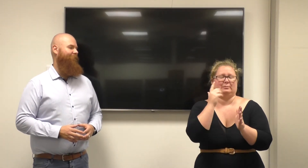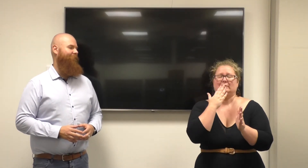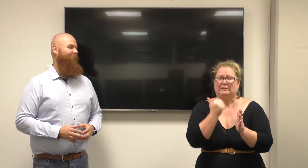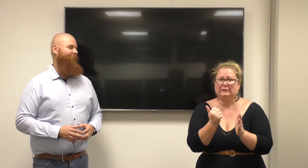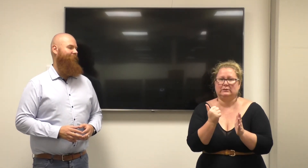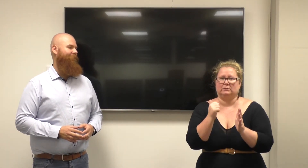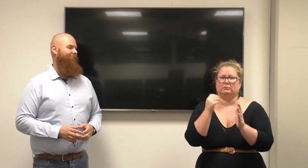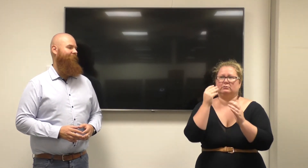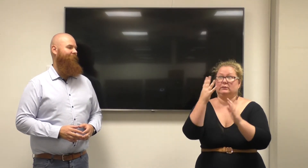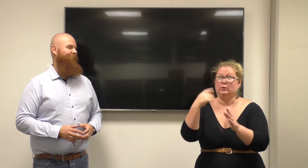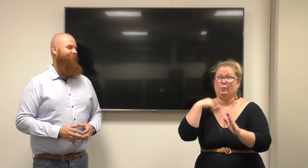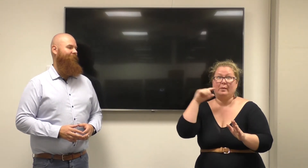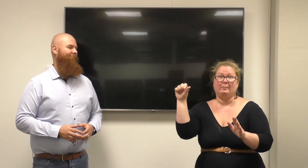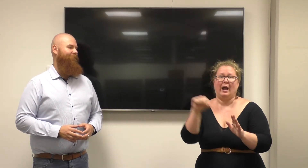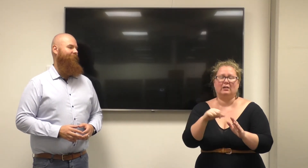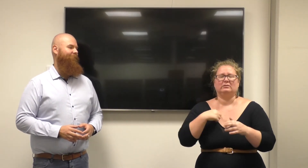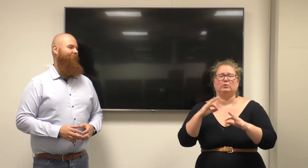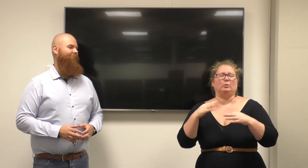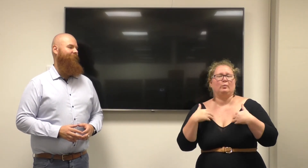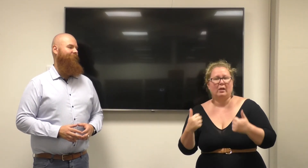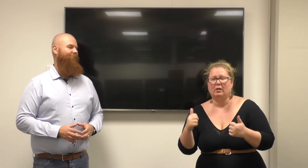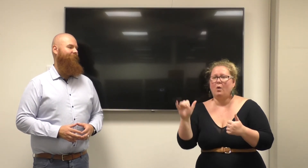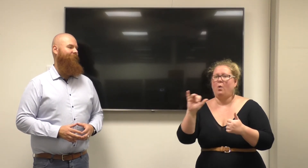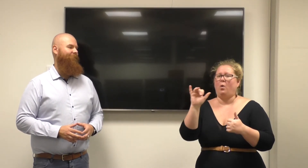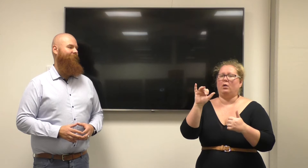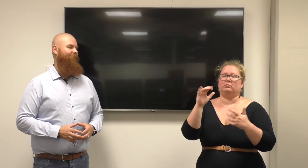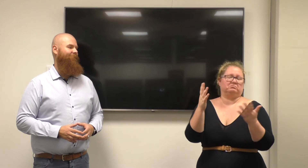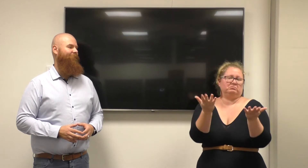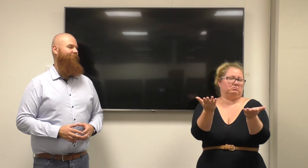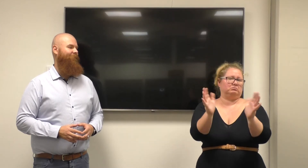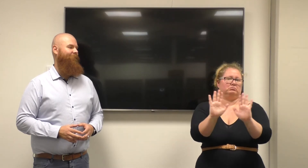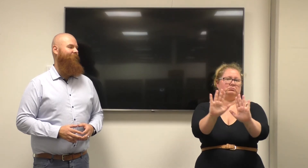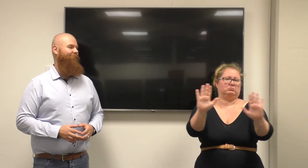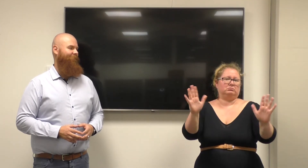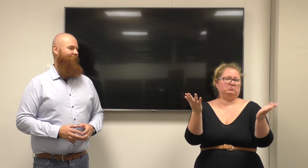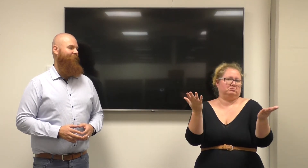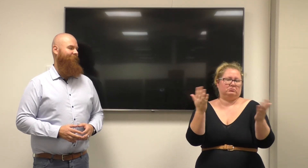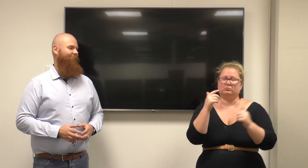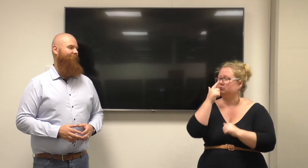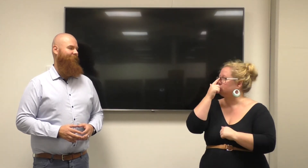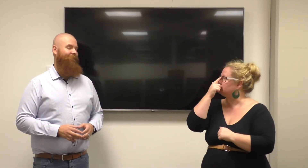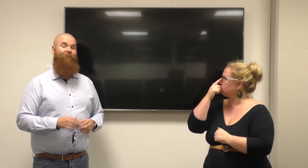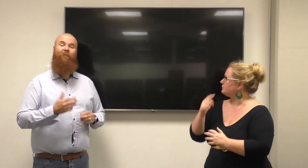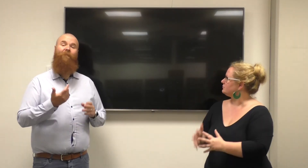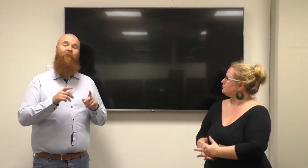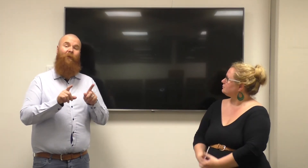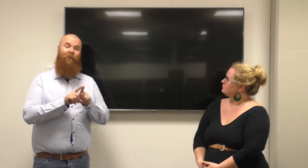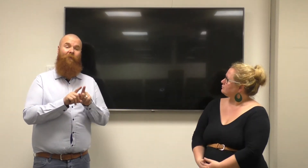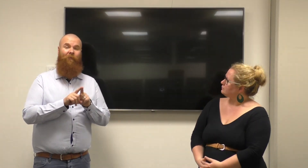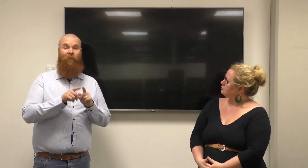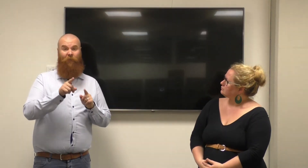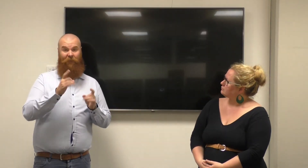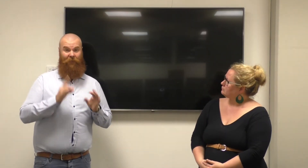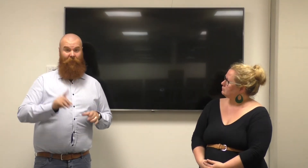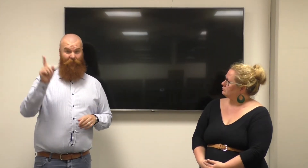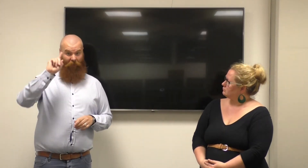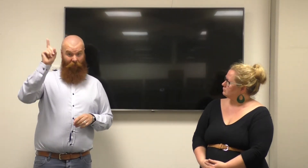or is admin or your teachers. If you're not well, that's fine, let us know. Also,